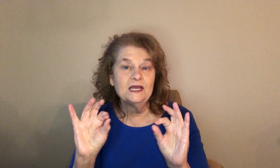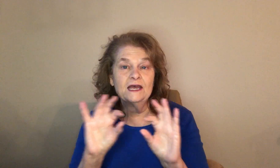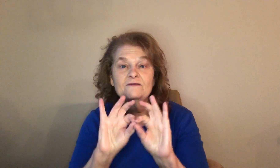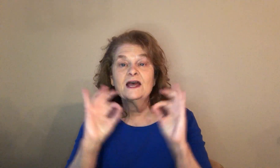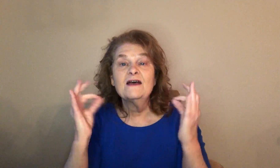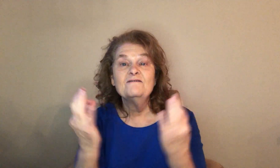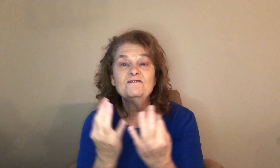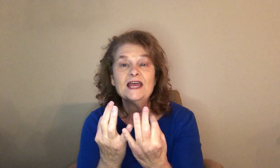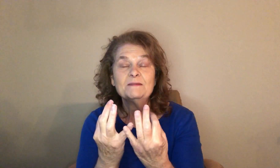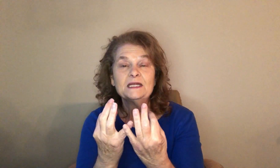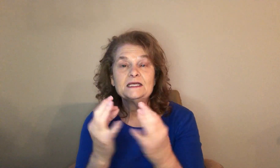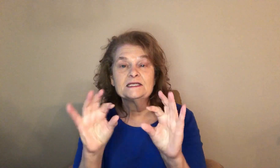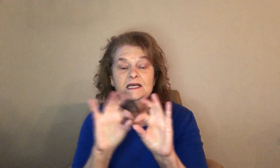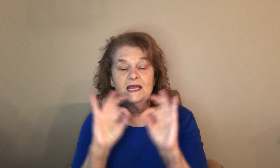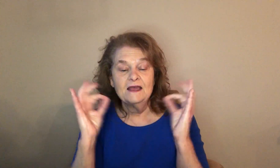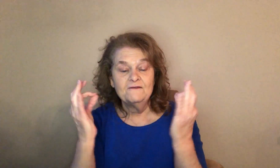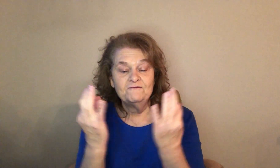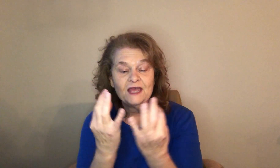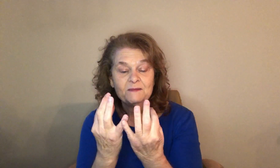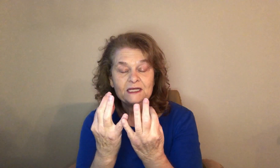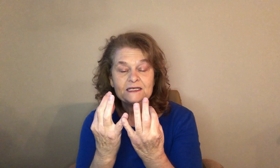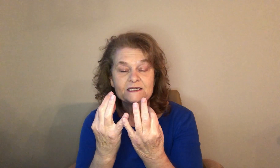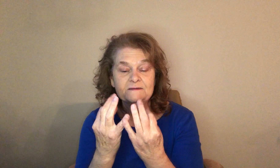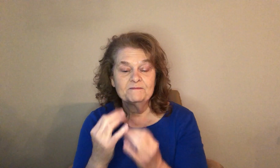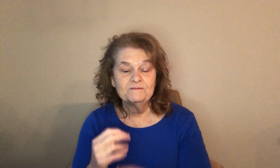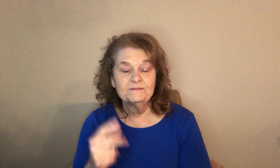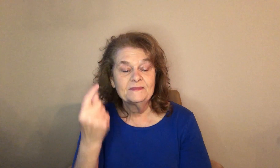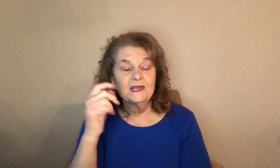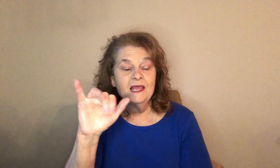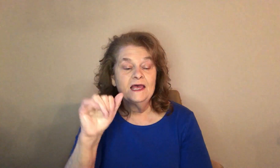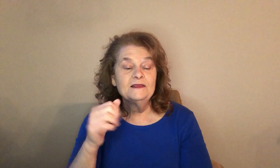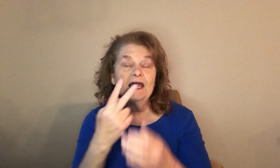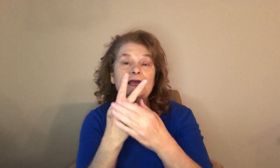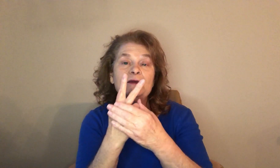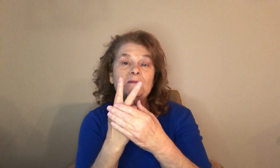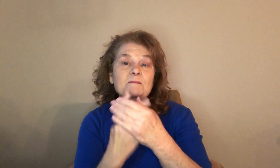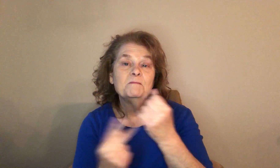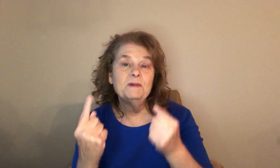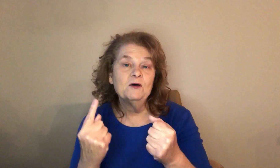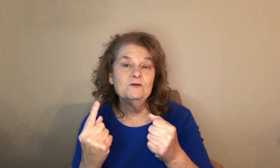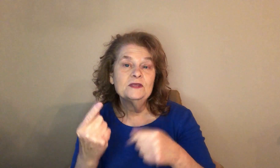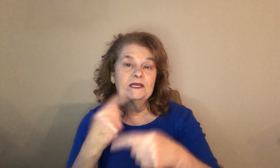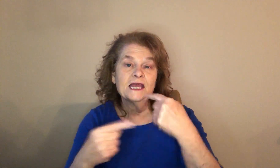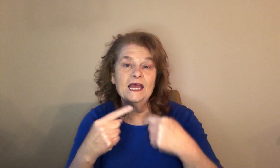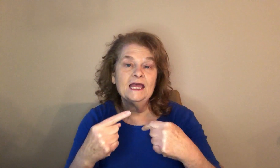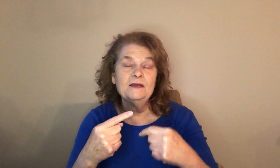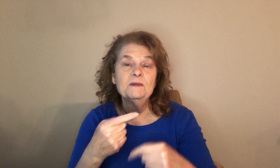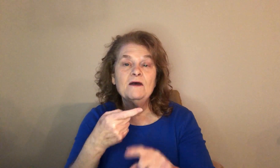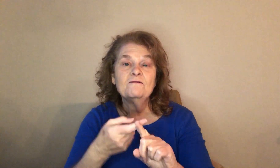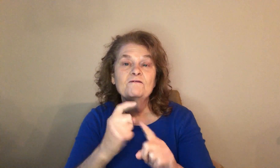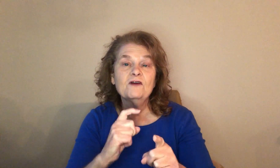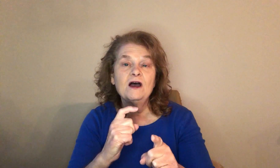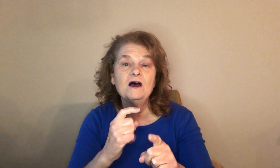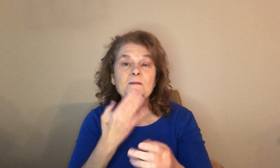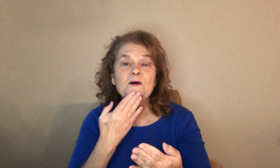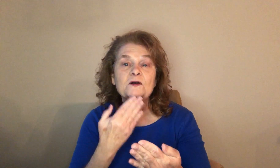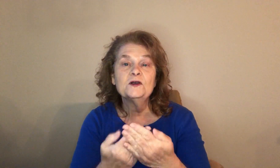F. Families. Families. They both came from